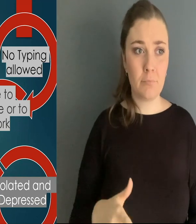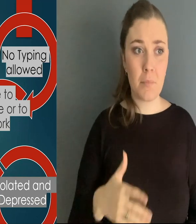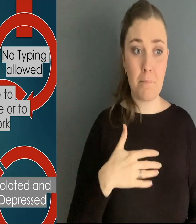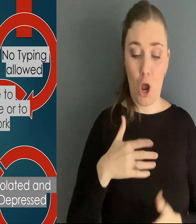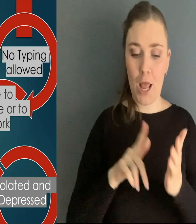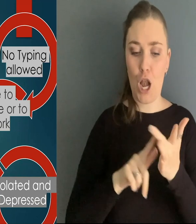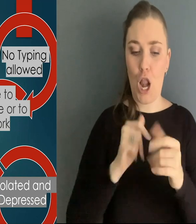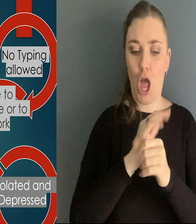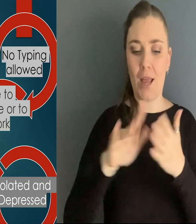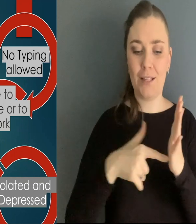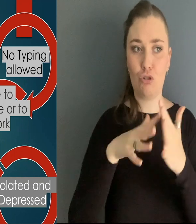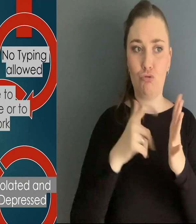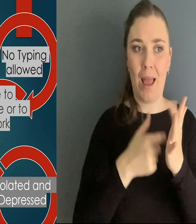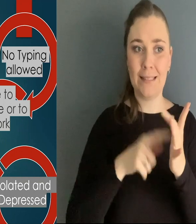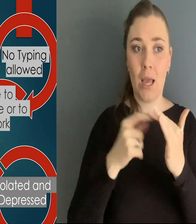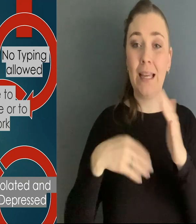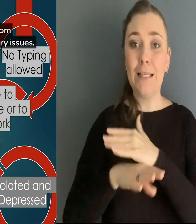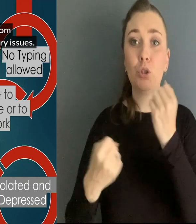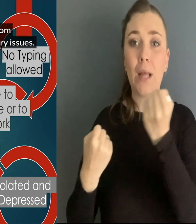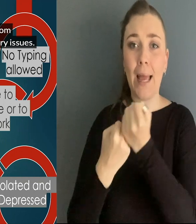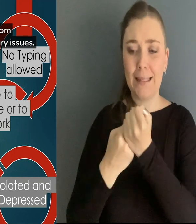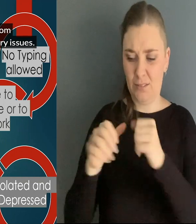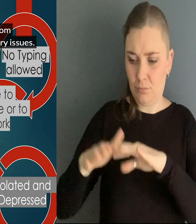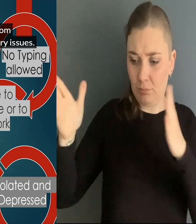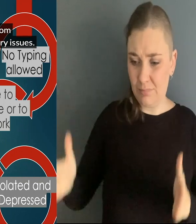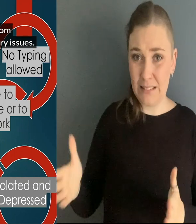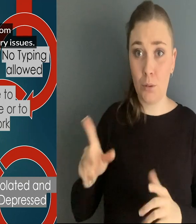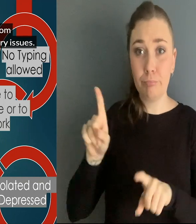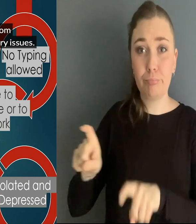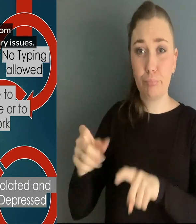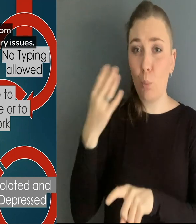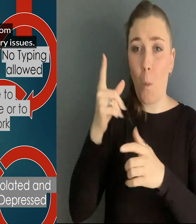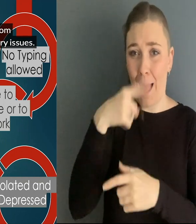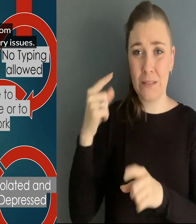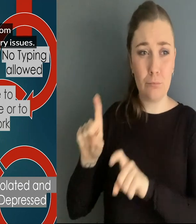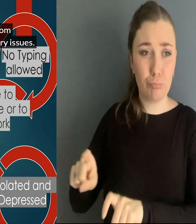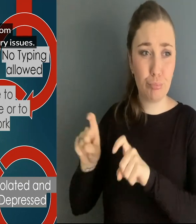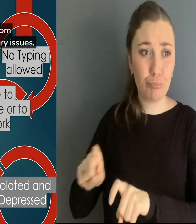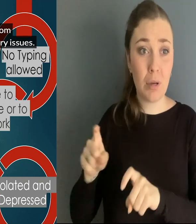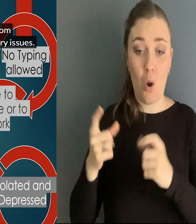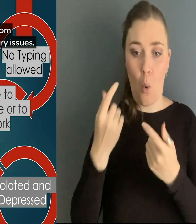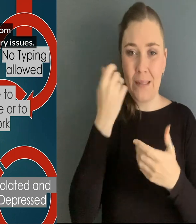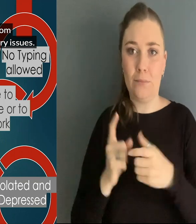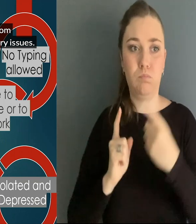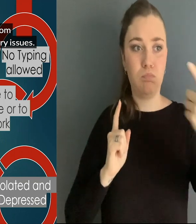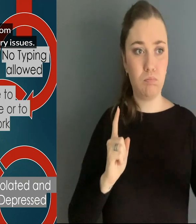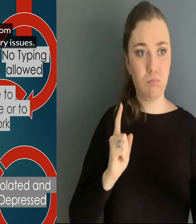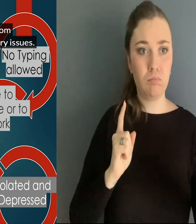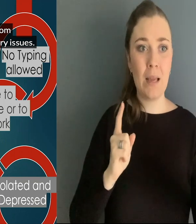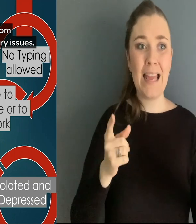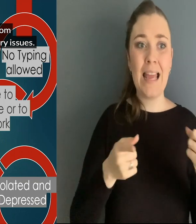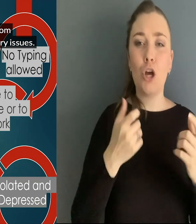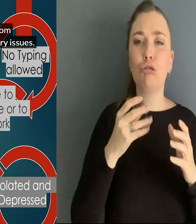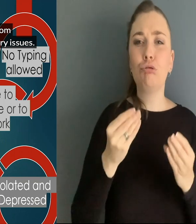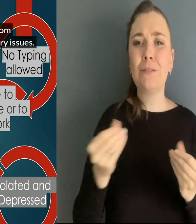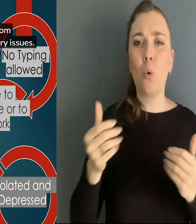tried to sat in the aids desk during school hours they also segregated me in the resource room when i hummed or laid down to manage